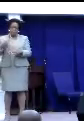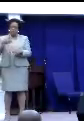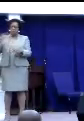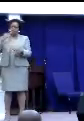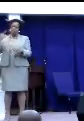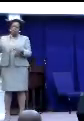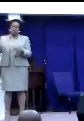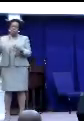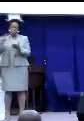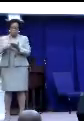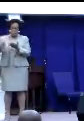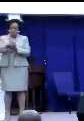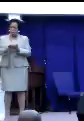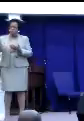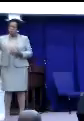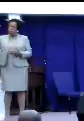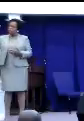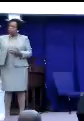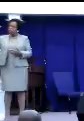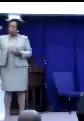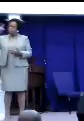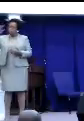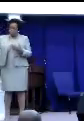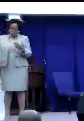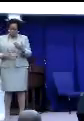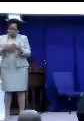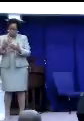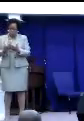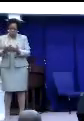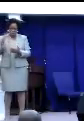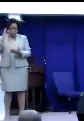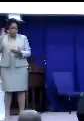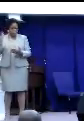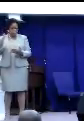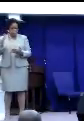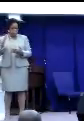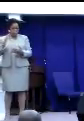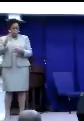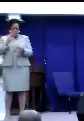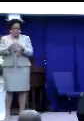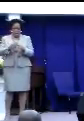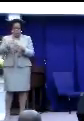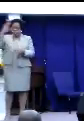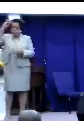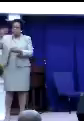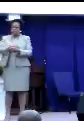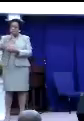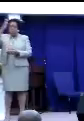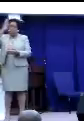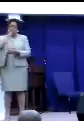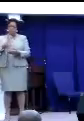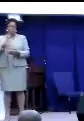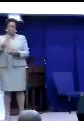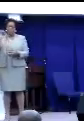it says, so the Holy One, amen, to be born, will, amen, be called the Son of God. And you know, I can